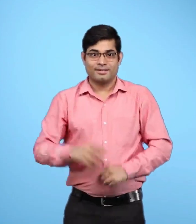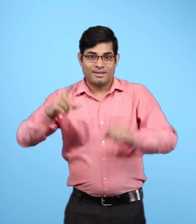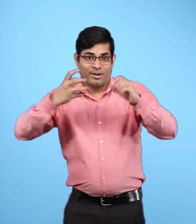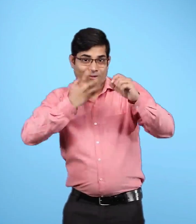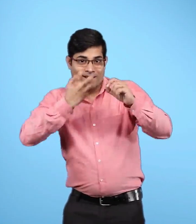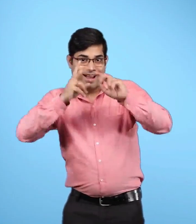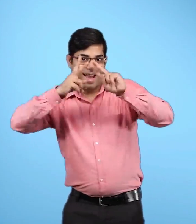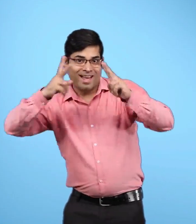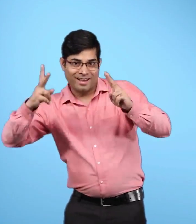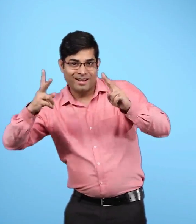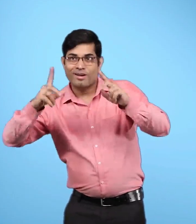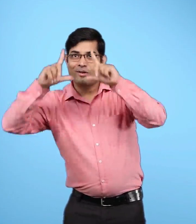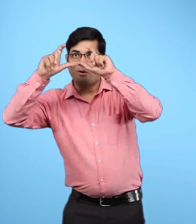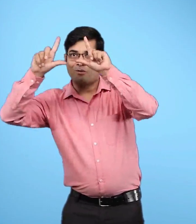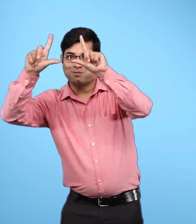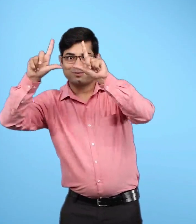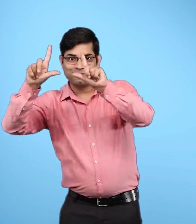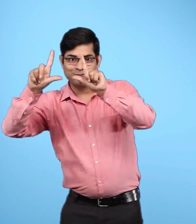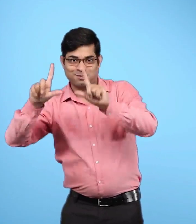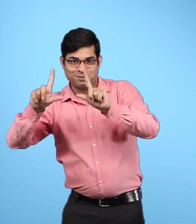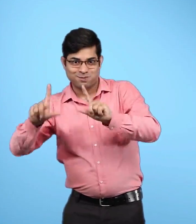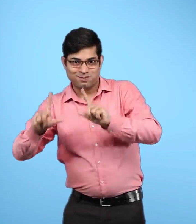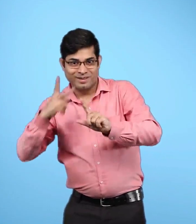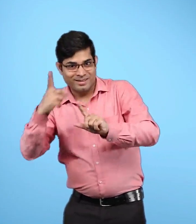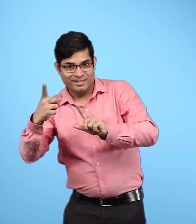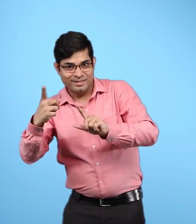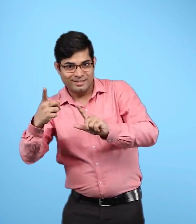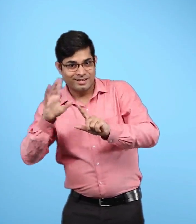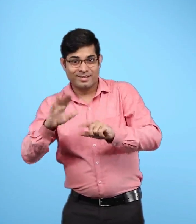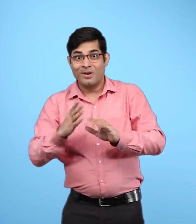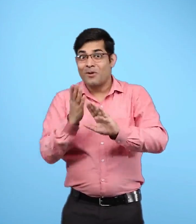Column 1 presents the pictures of fruits from the fruit seller's basket,